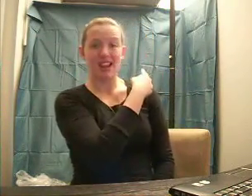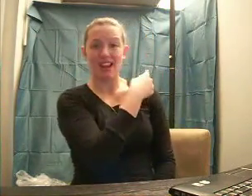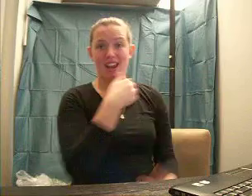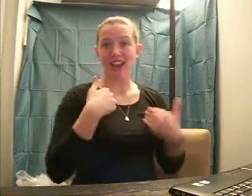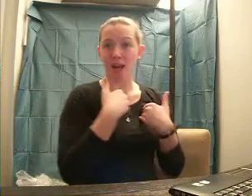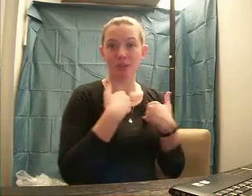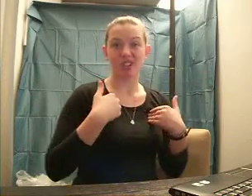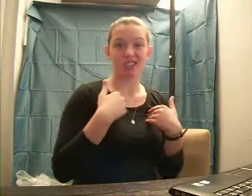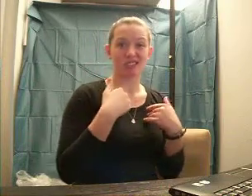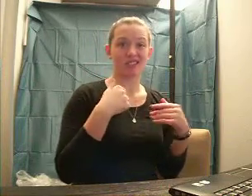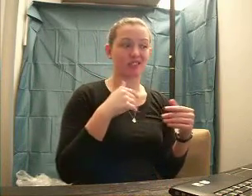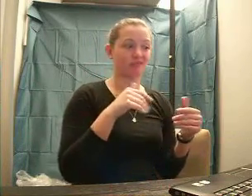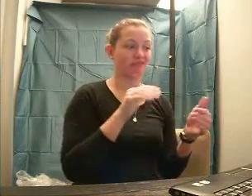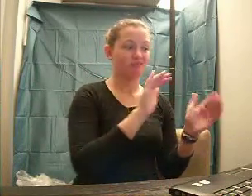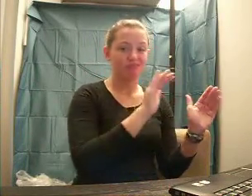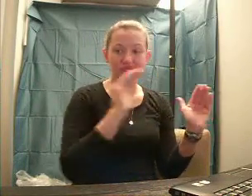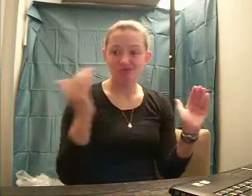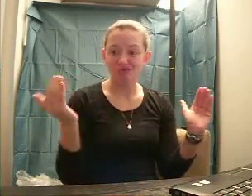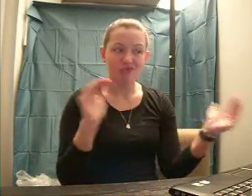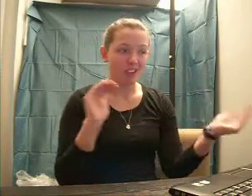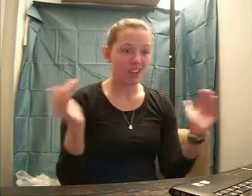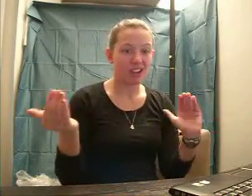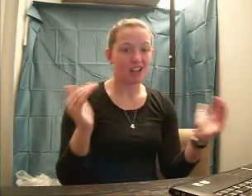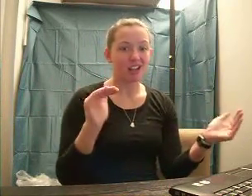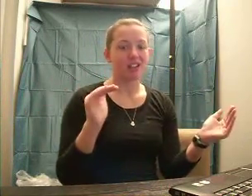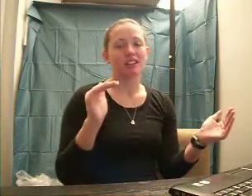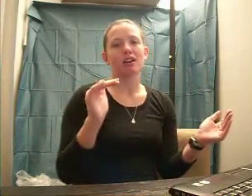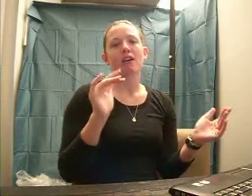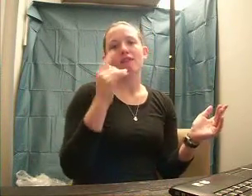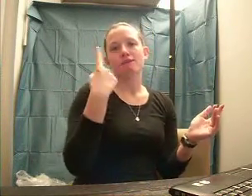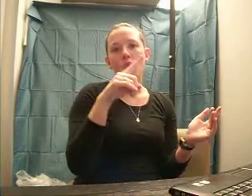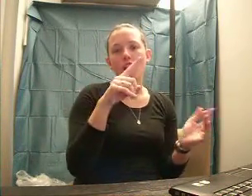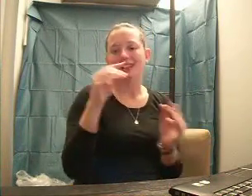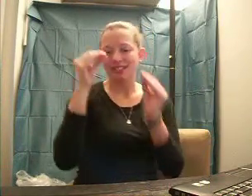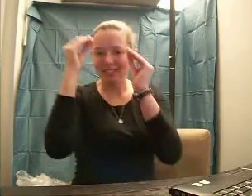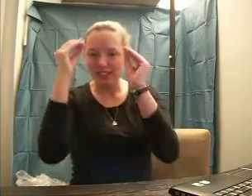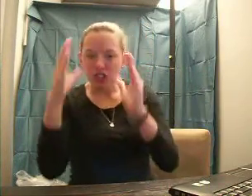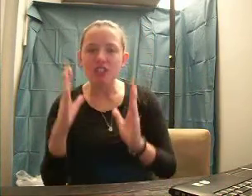for what happens in universities when professors get tenure, but that's a different issue.